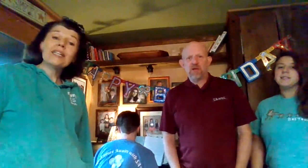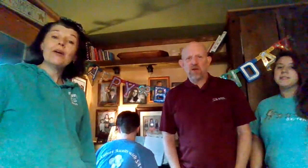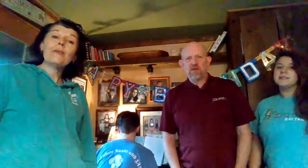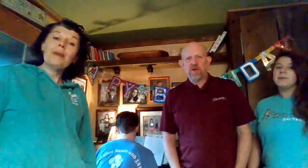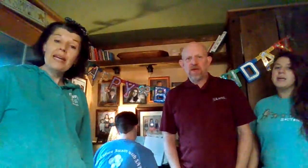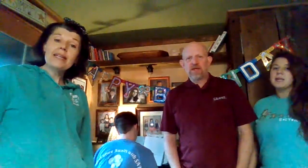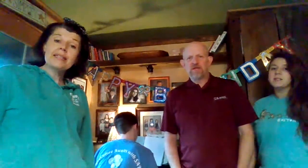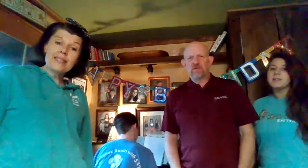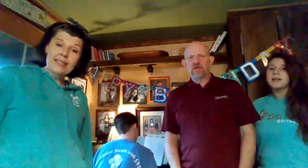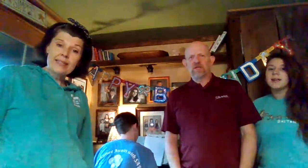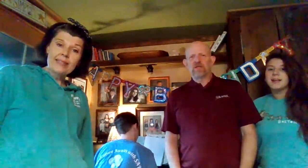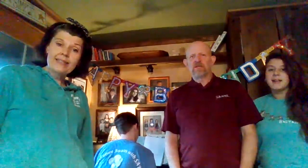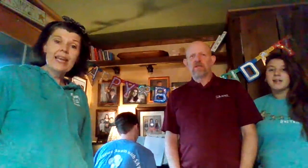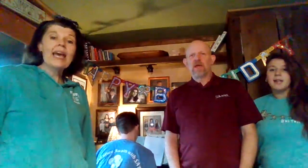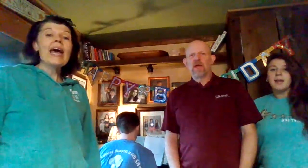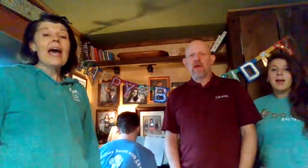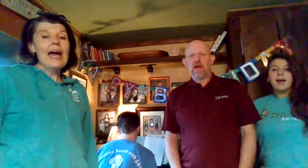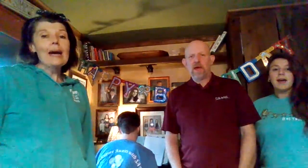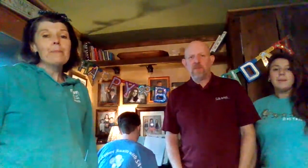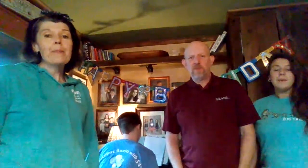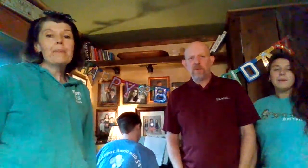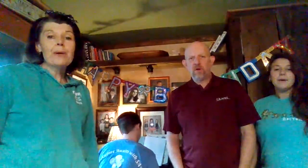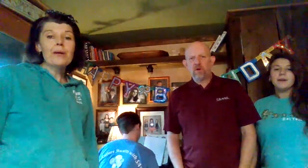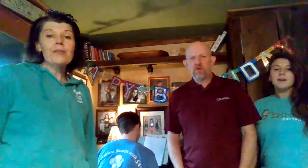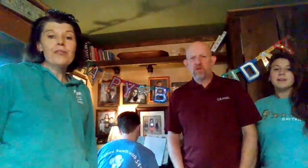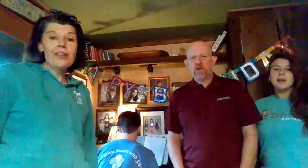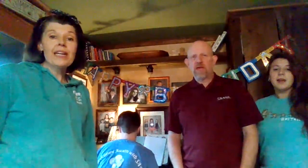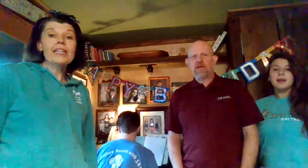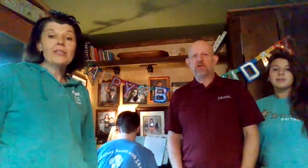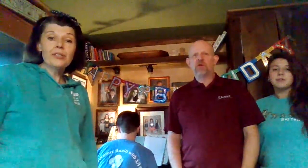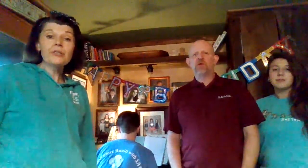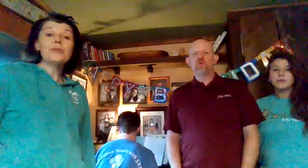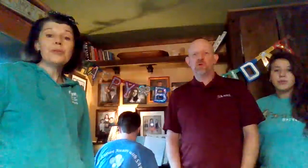dear Mason. Happy birthday to you.